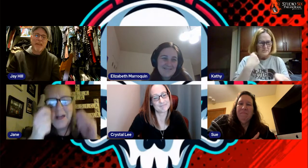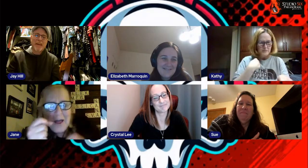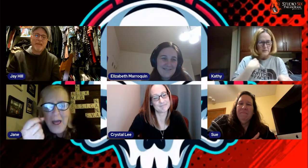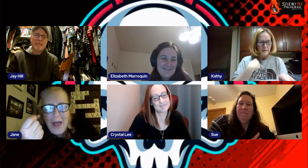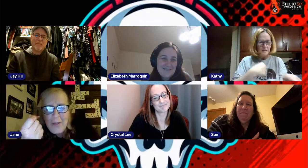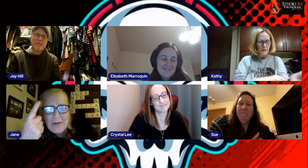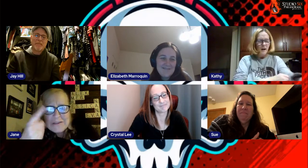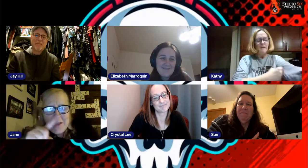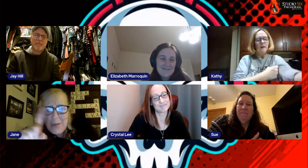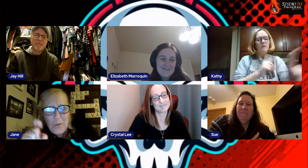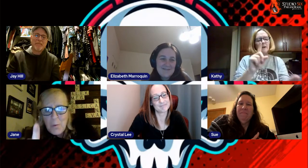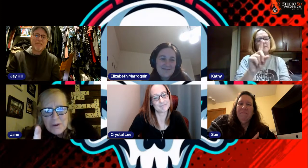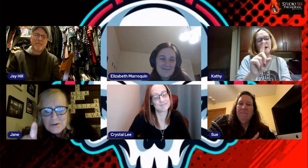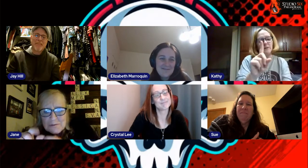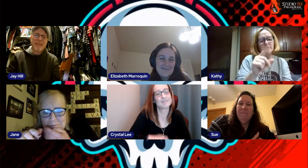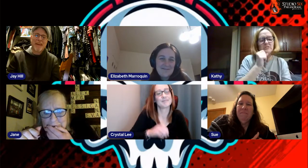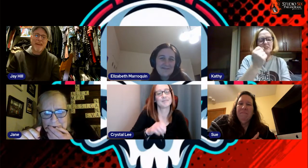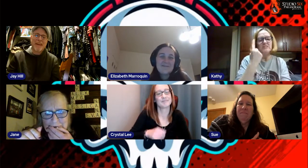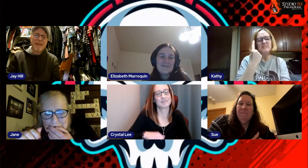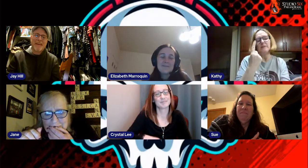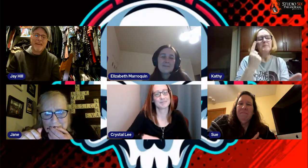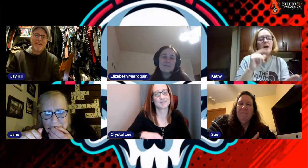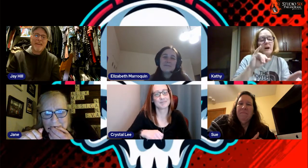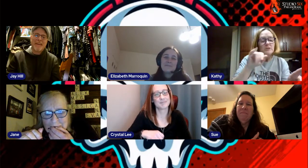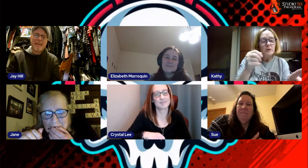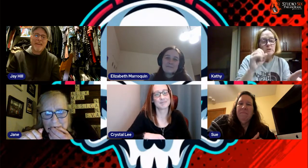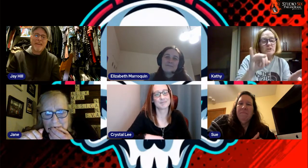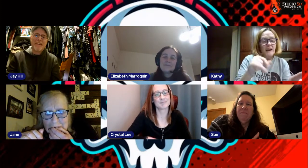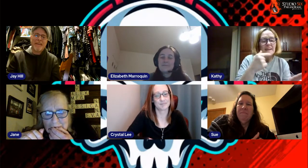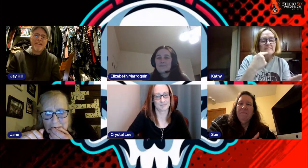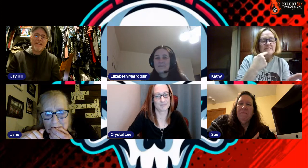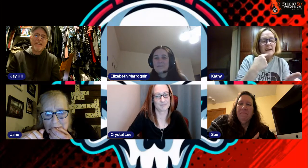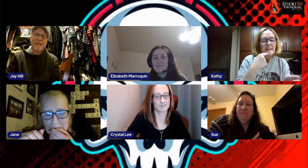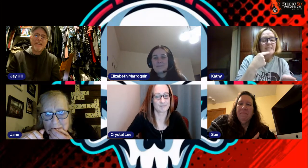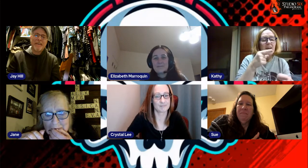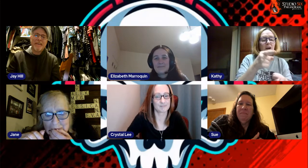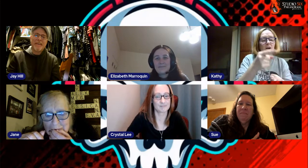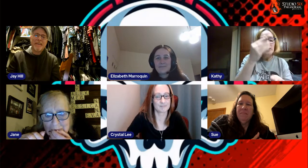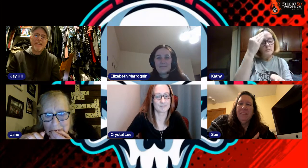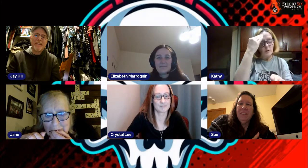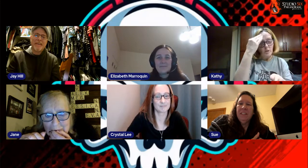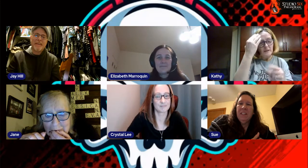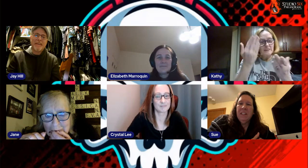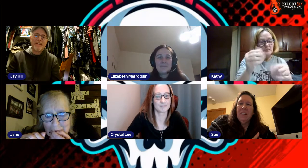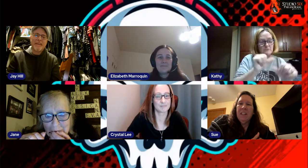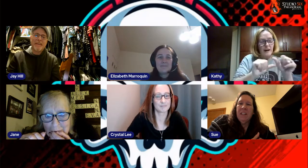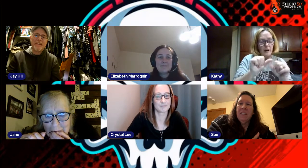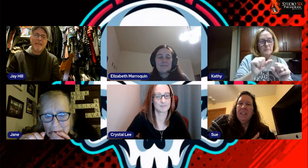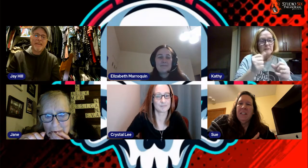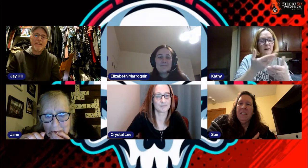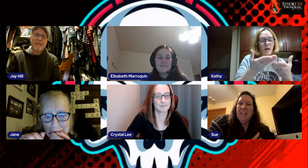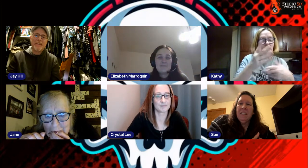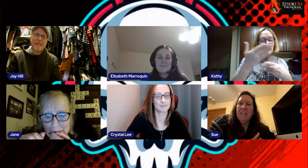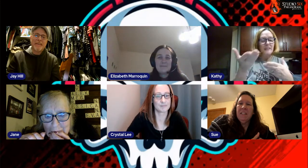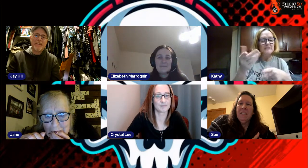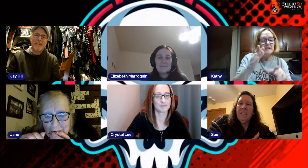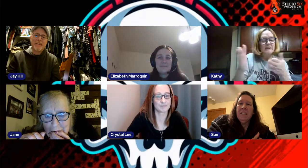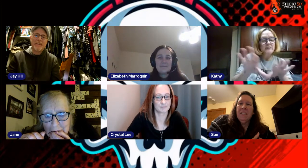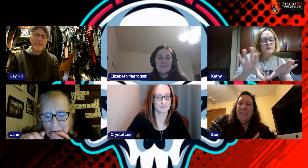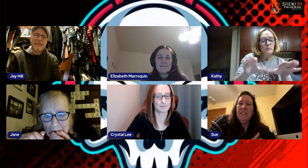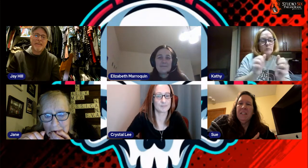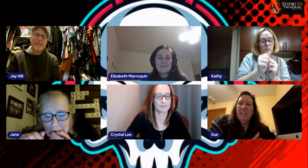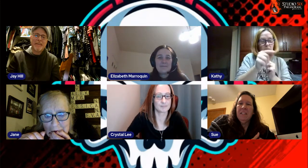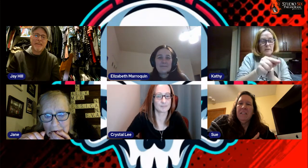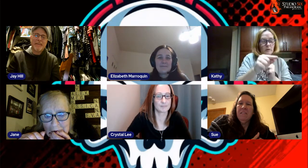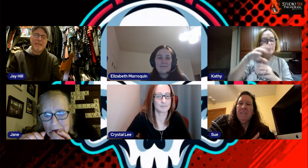Yeah. You understand me? Yeah. All right, hold on. I don't think she's understanding. So Jay is saying, you know that he's around because all the things that